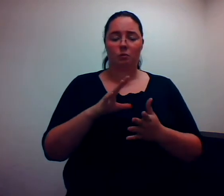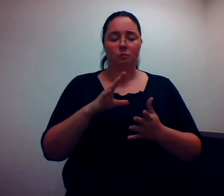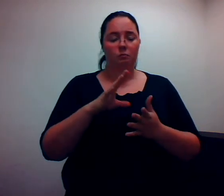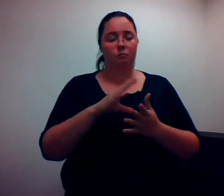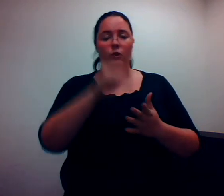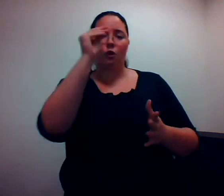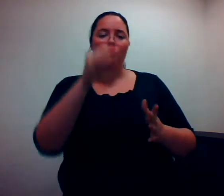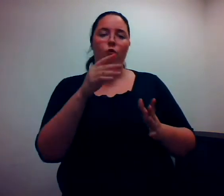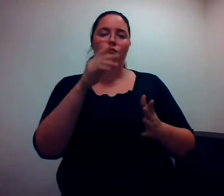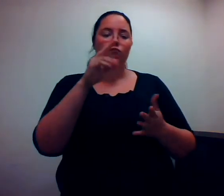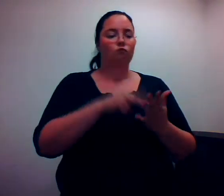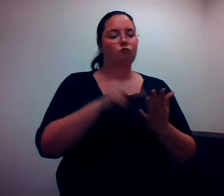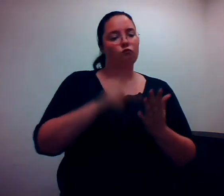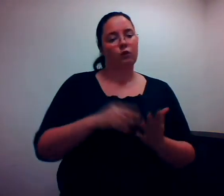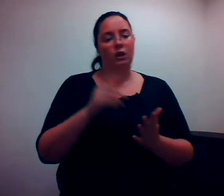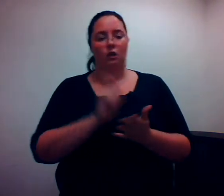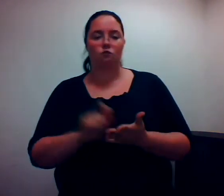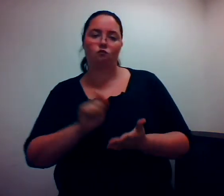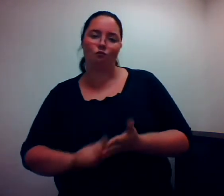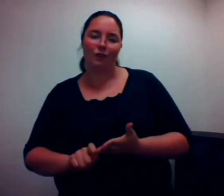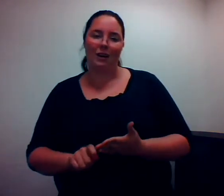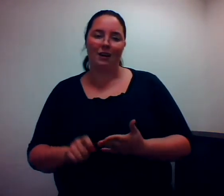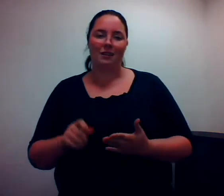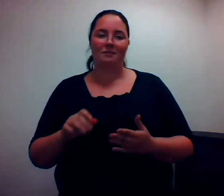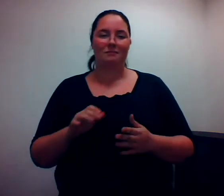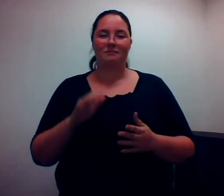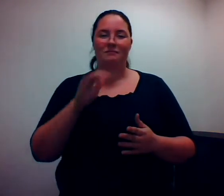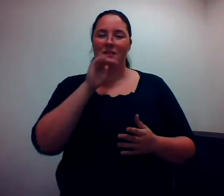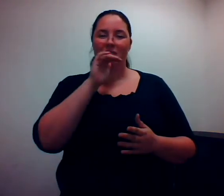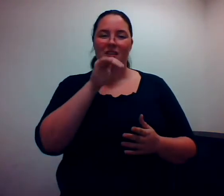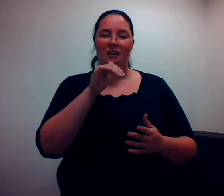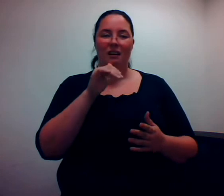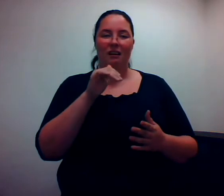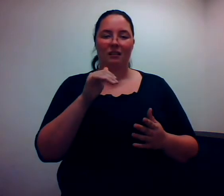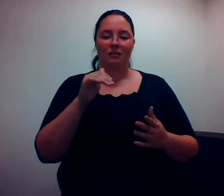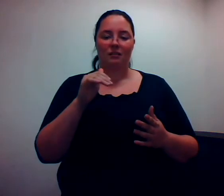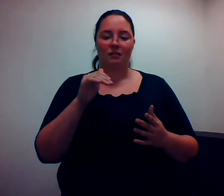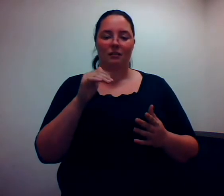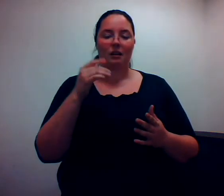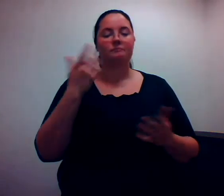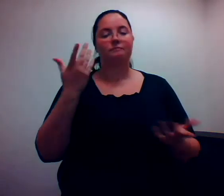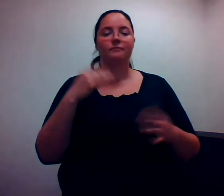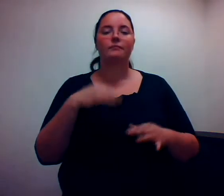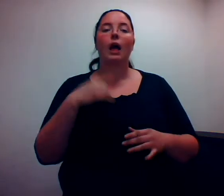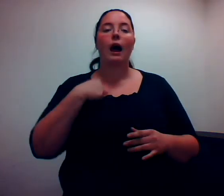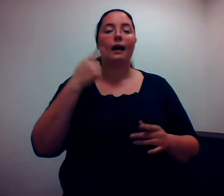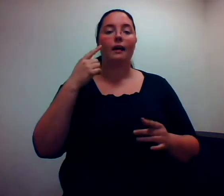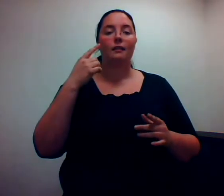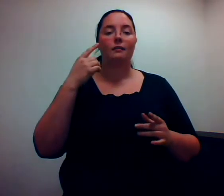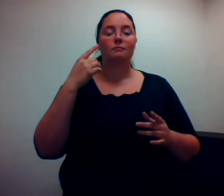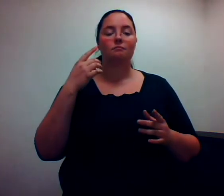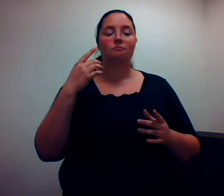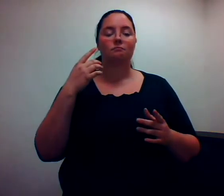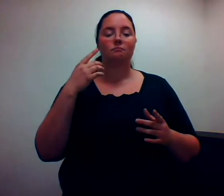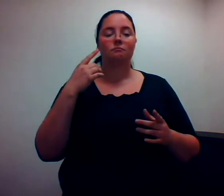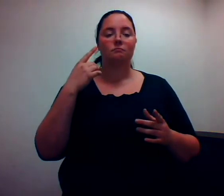or any sort of theme. So I like to think about giving my students assignments that are related to a